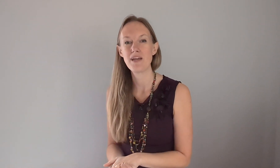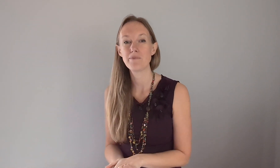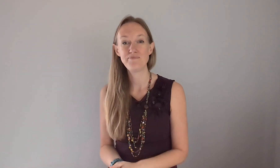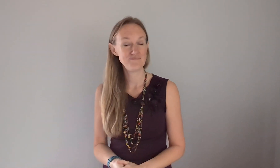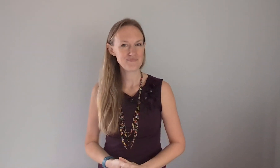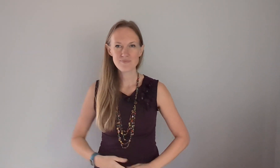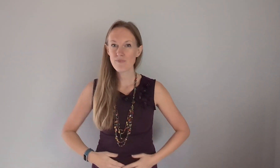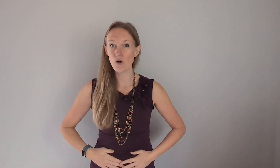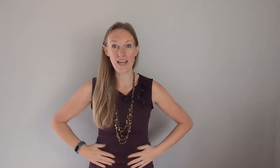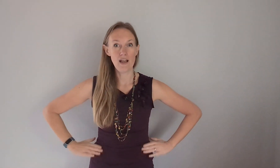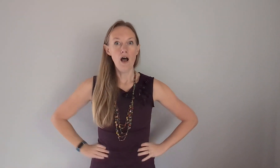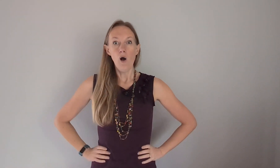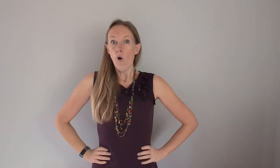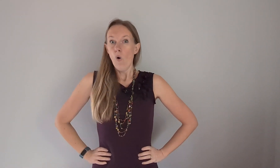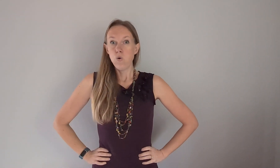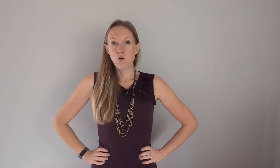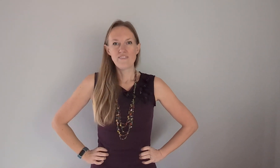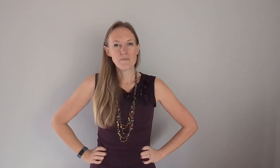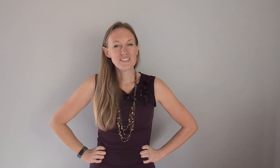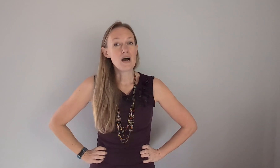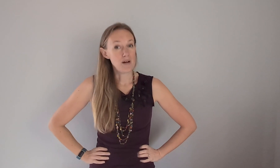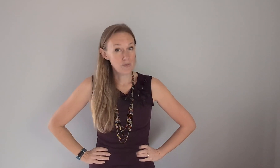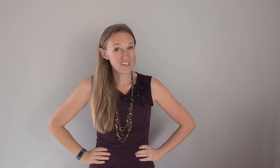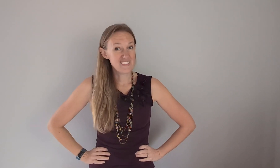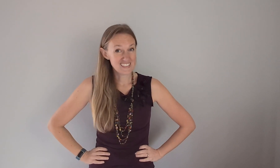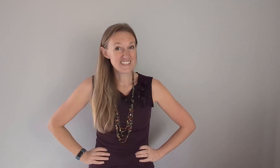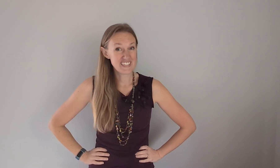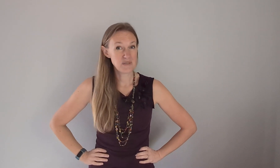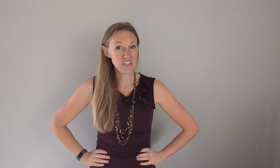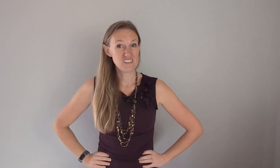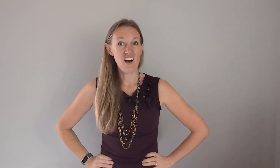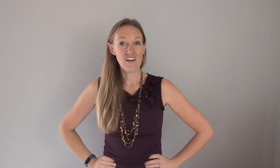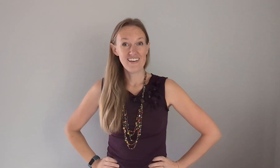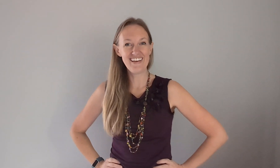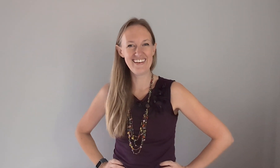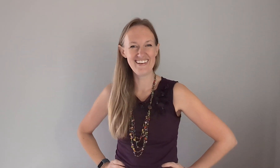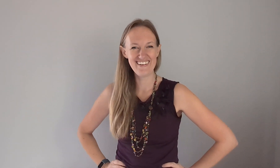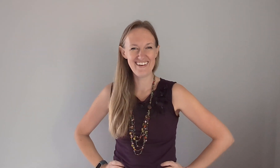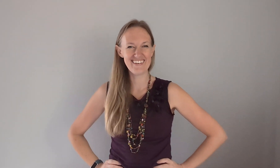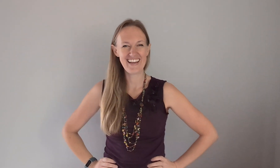subscribing. Okay, from the top, I'll warn you, this is a 6-minute song. Okay,